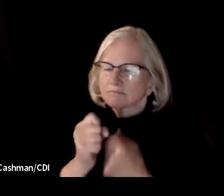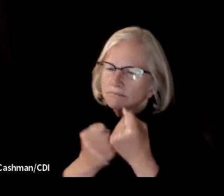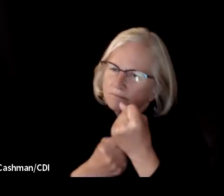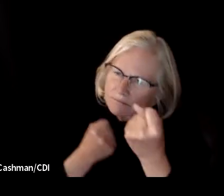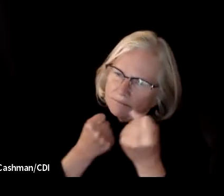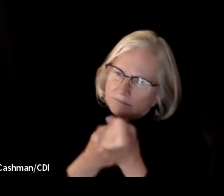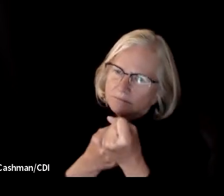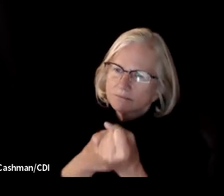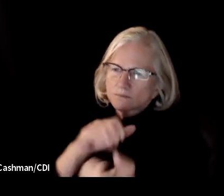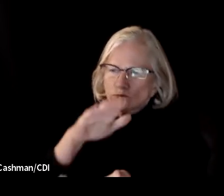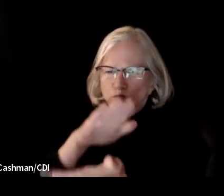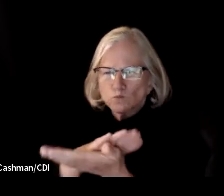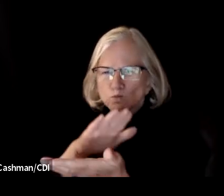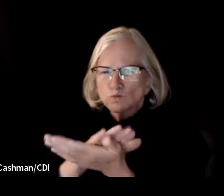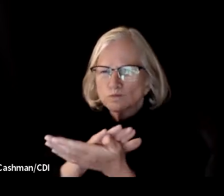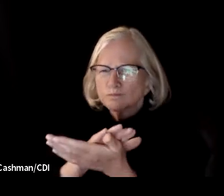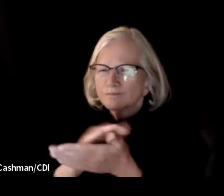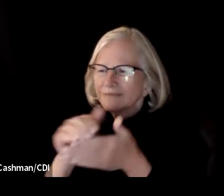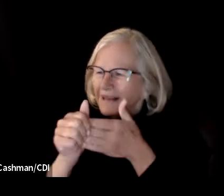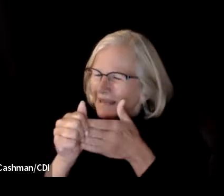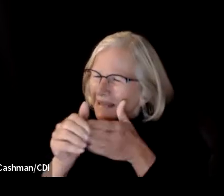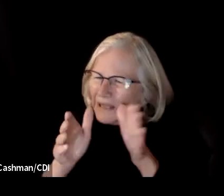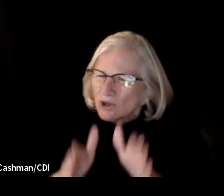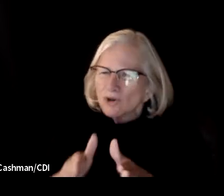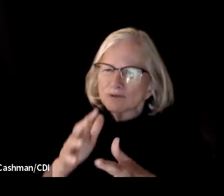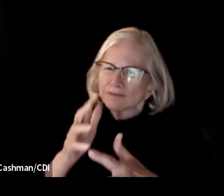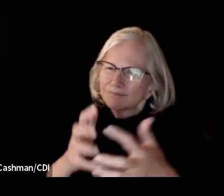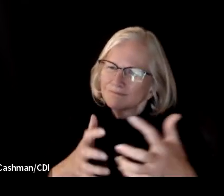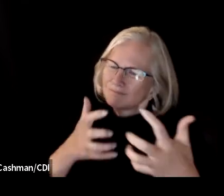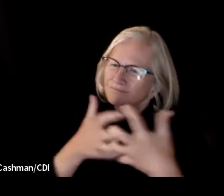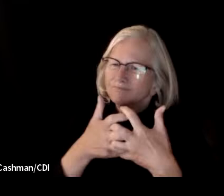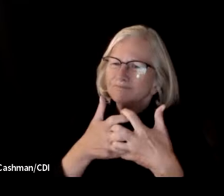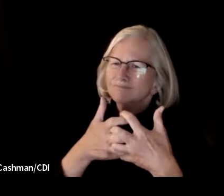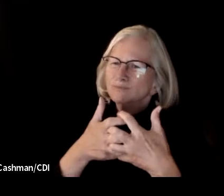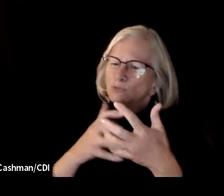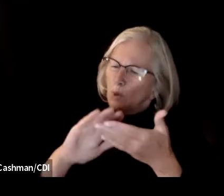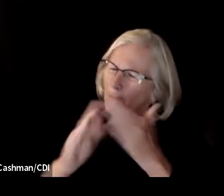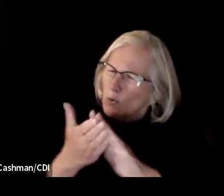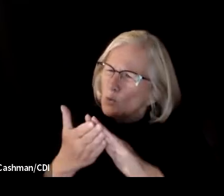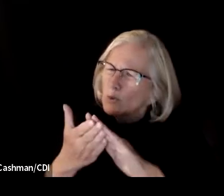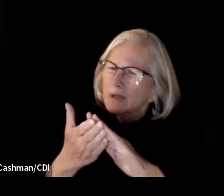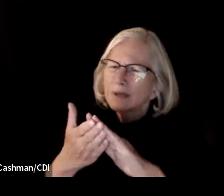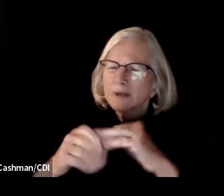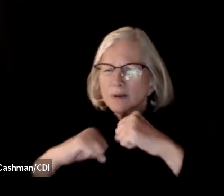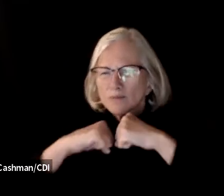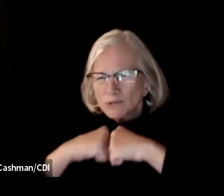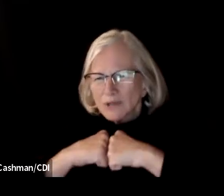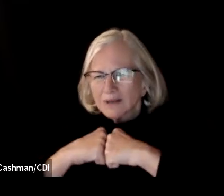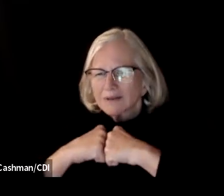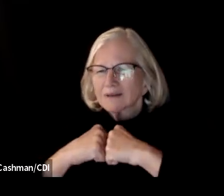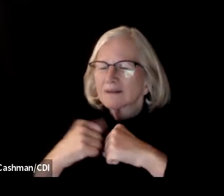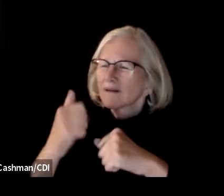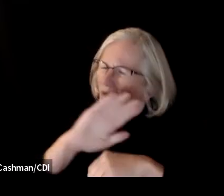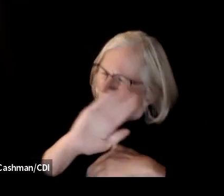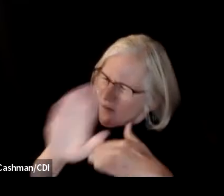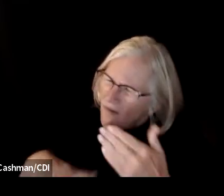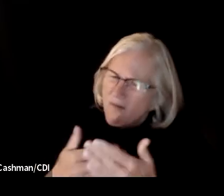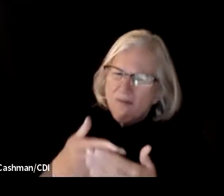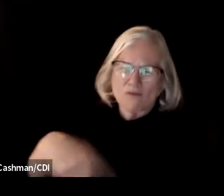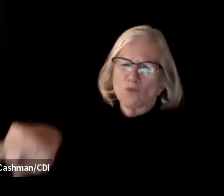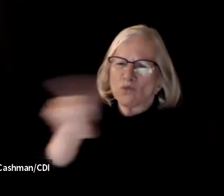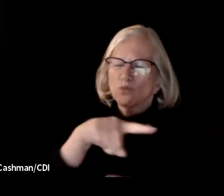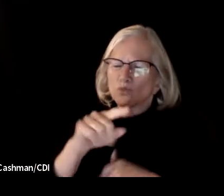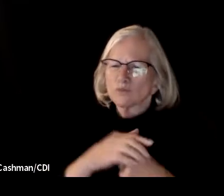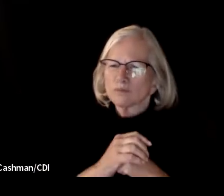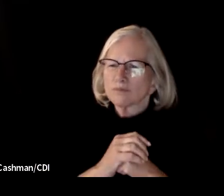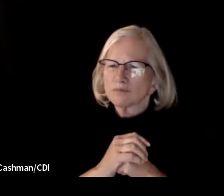of their community and protect the health and safety of everyone in their school buildings. These recommendations, as we said, will help our local school boards as